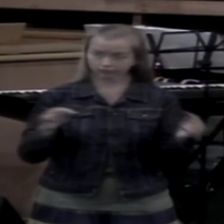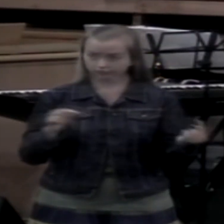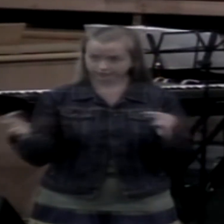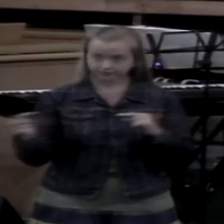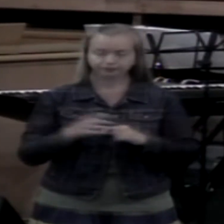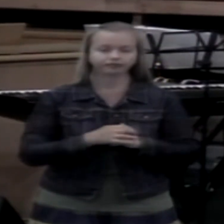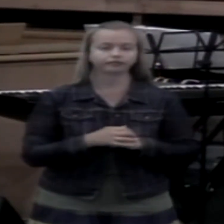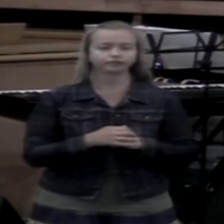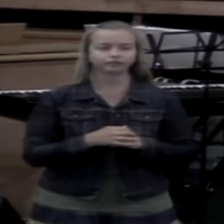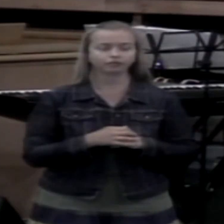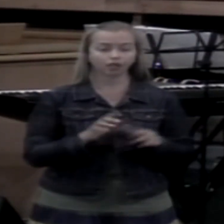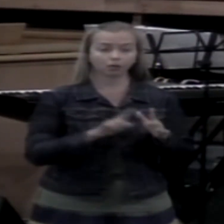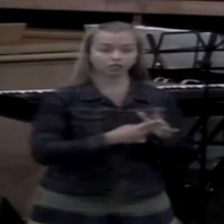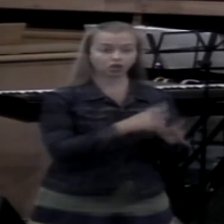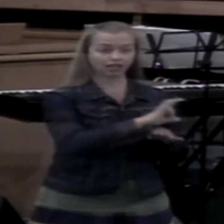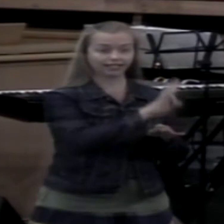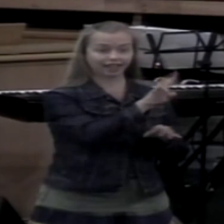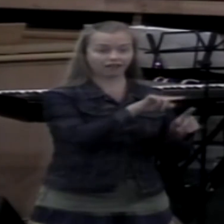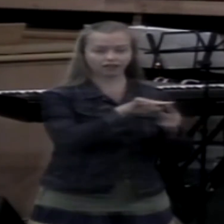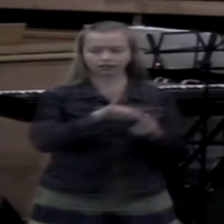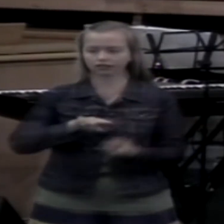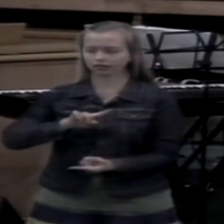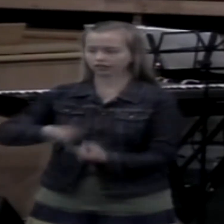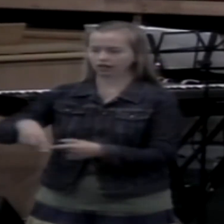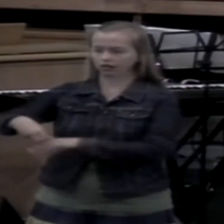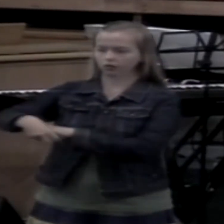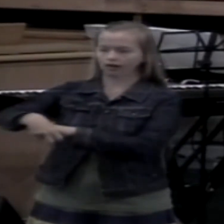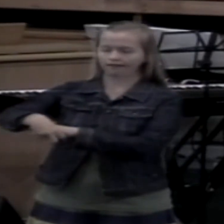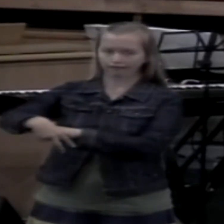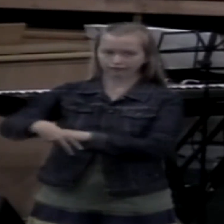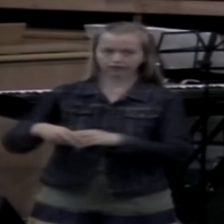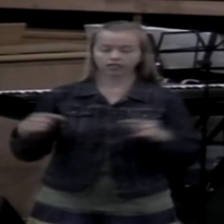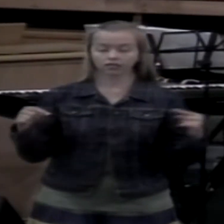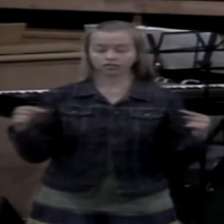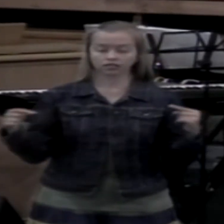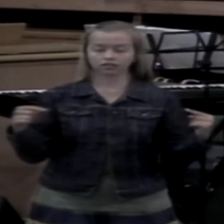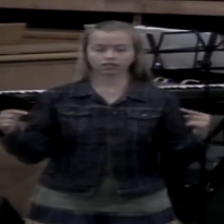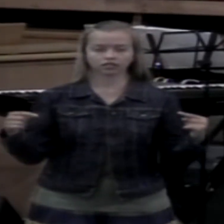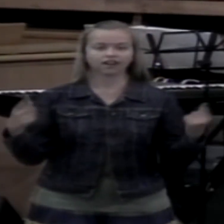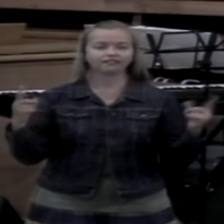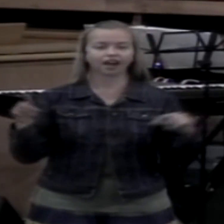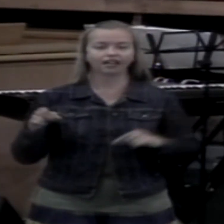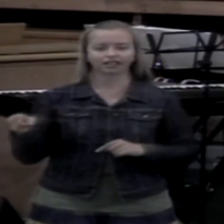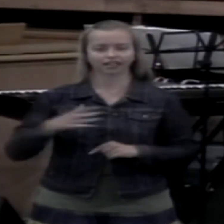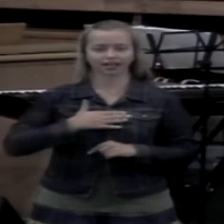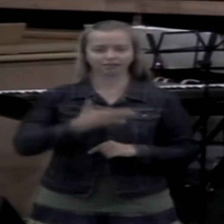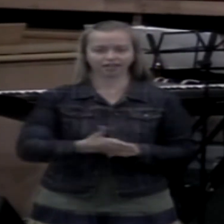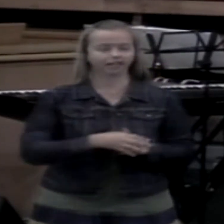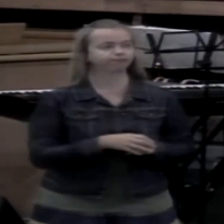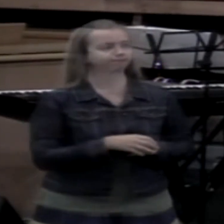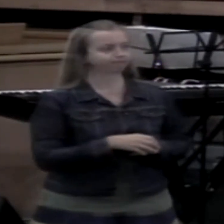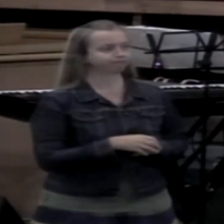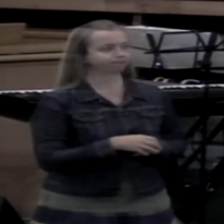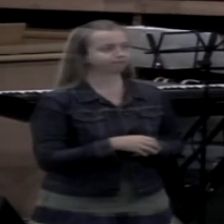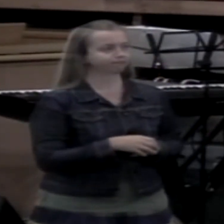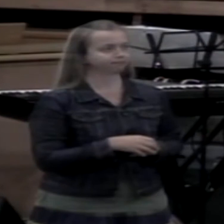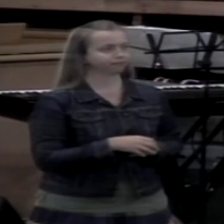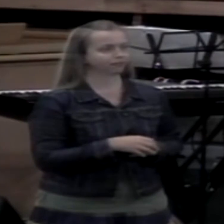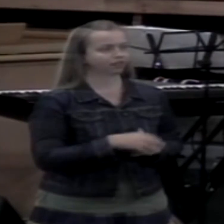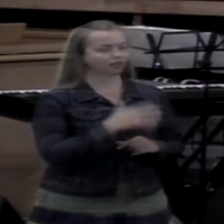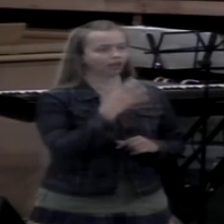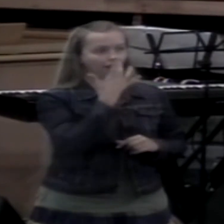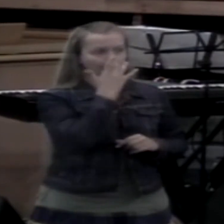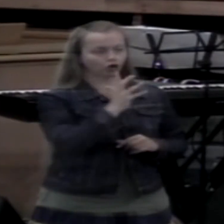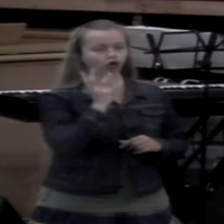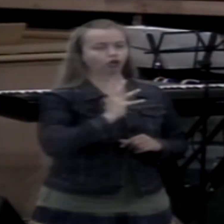we started 7, we went to 12. And finally he admitted that the early apostles